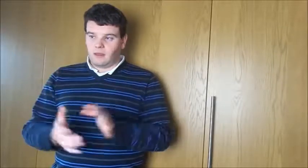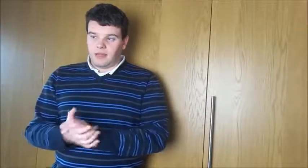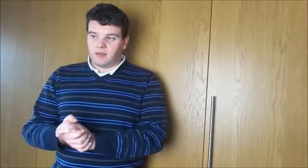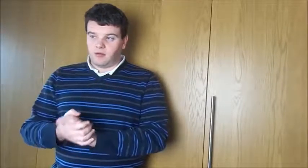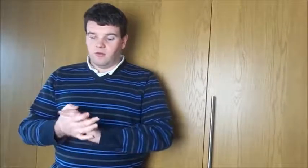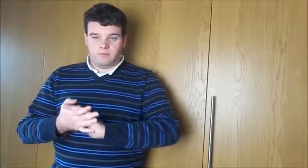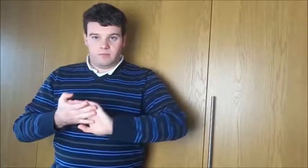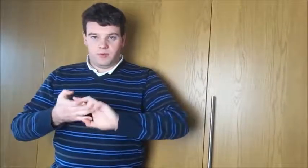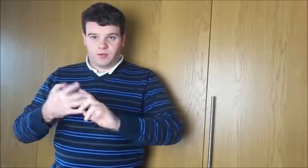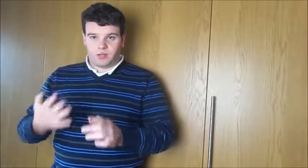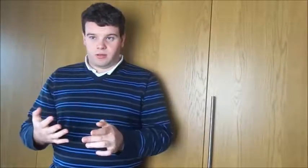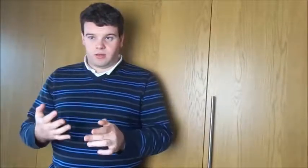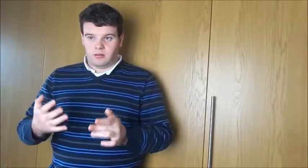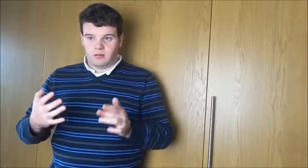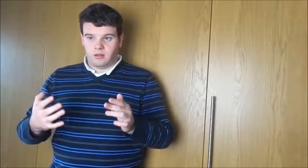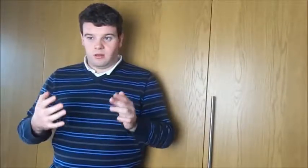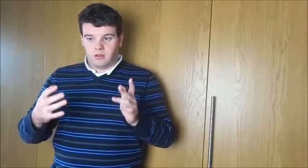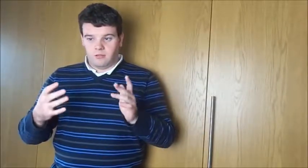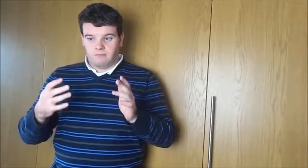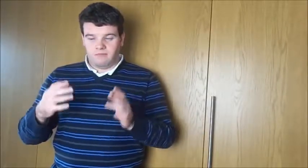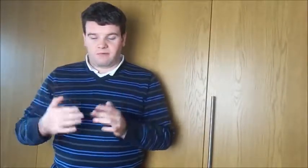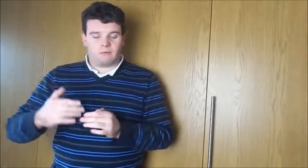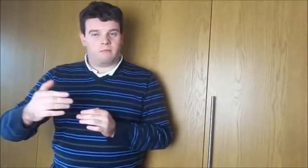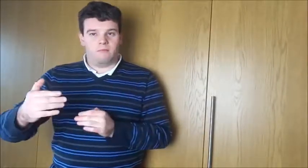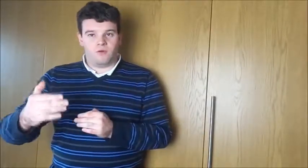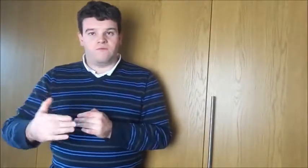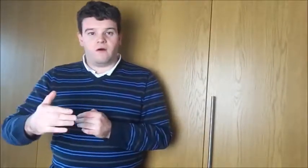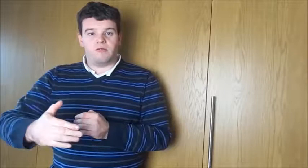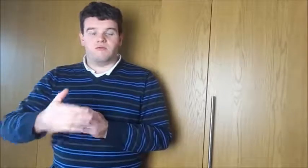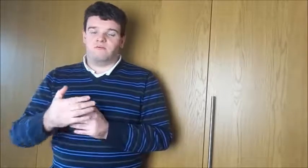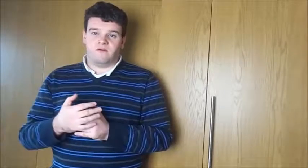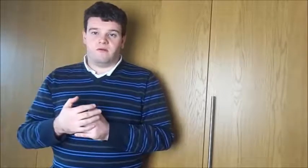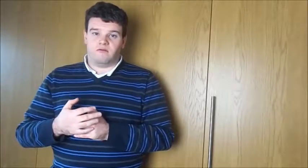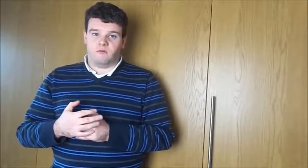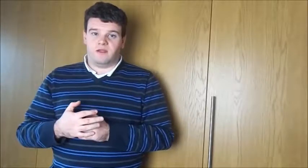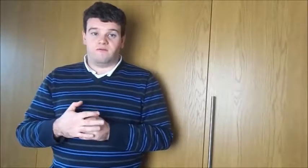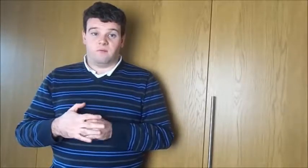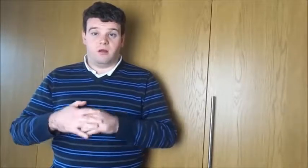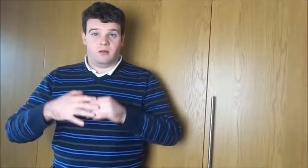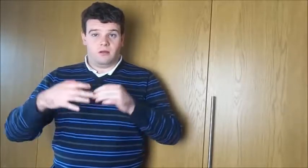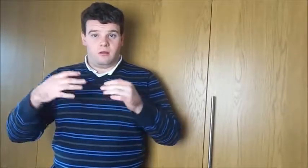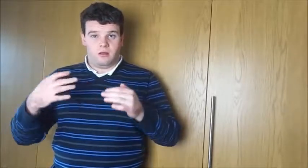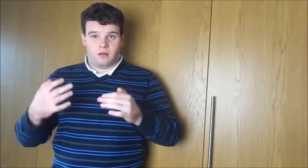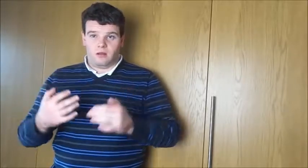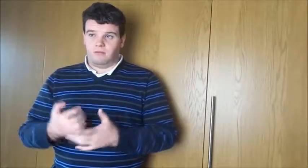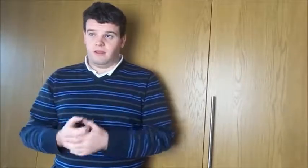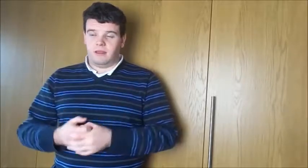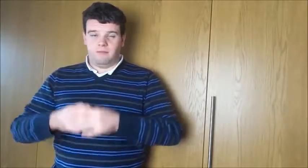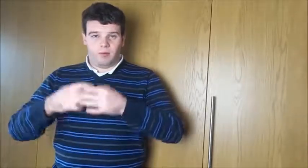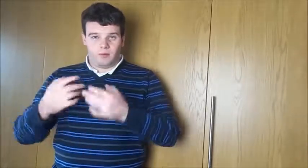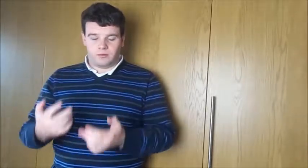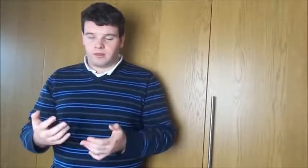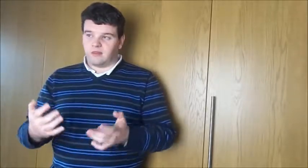so the Duchess moved further and further away from importance,